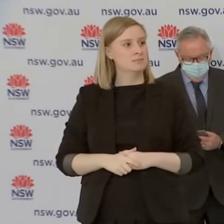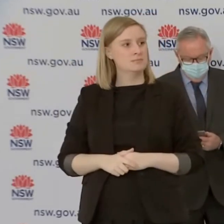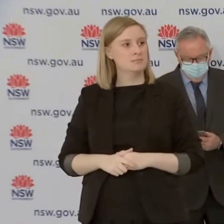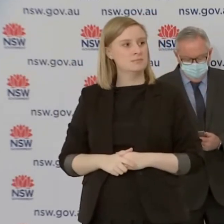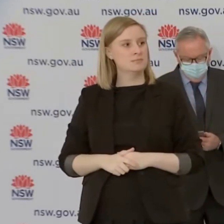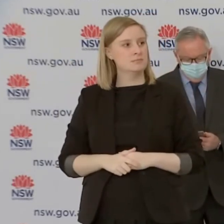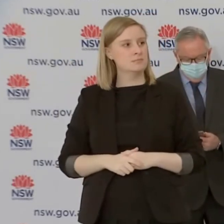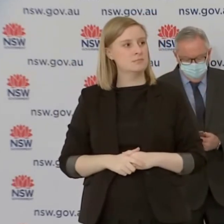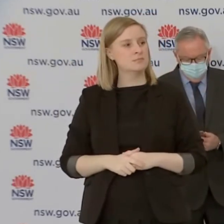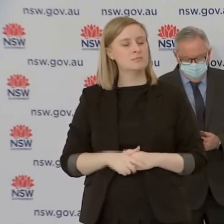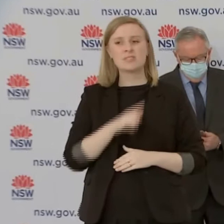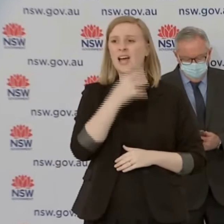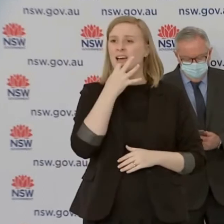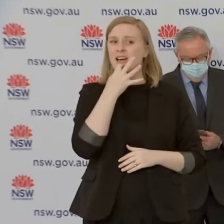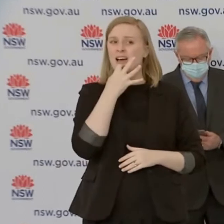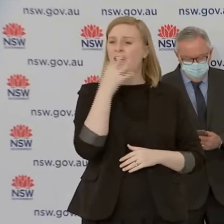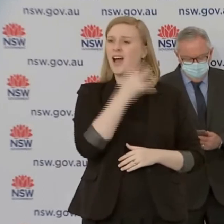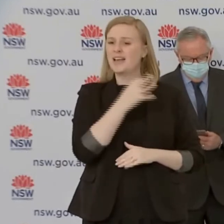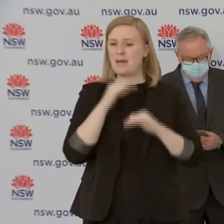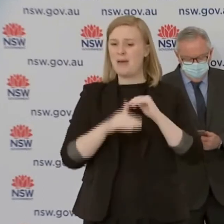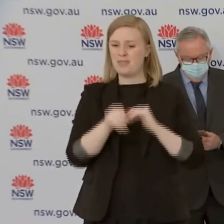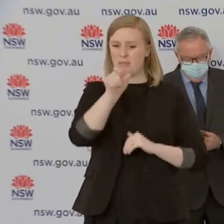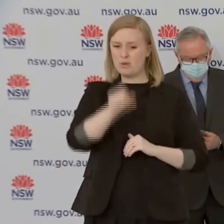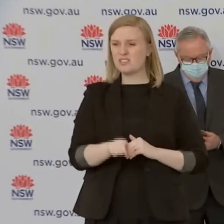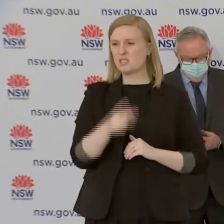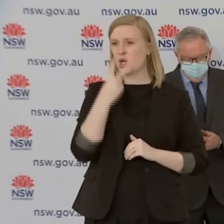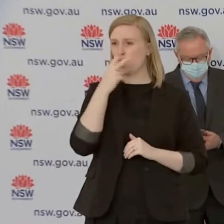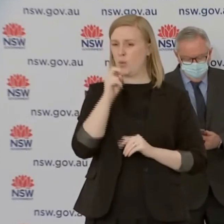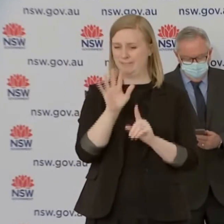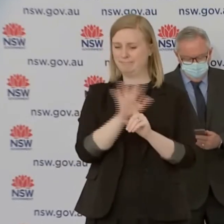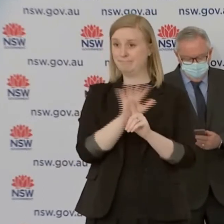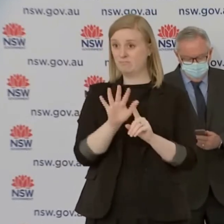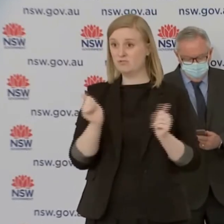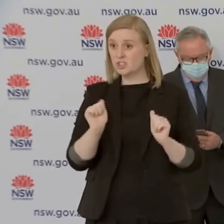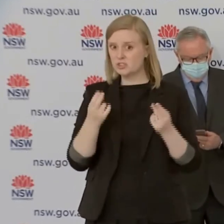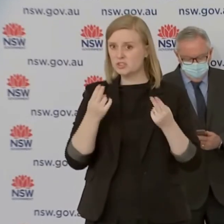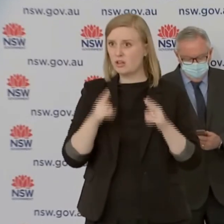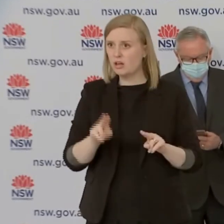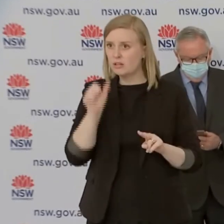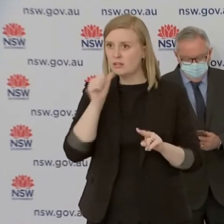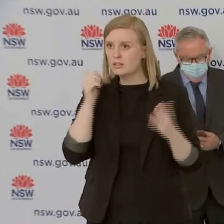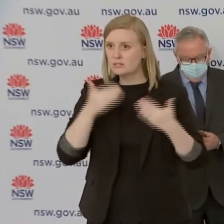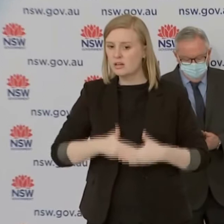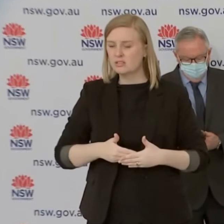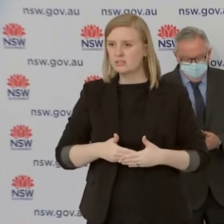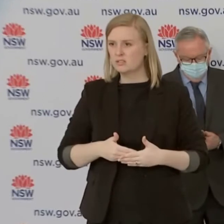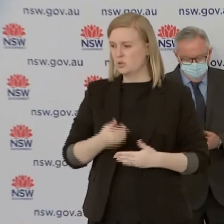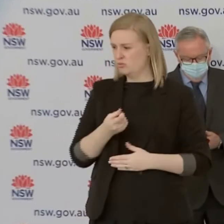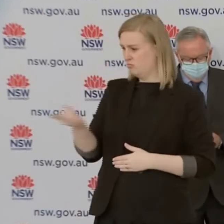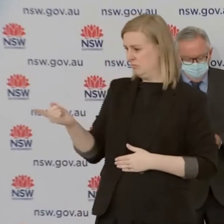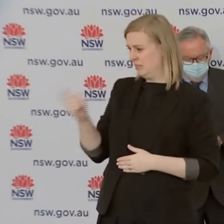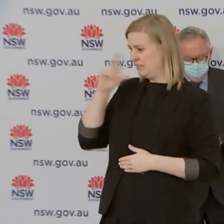death of the man in his 20s, do you think that young people should give up on waiting for Pfizer? The New South Wales Health website at the moment says they should take